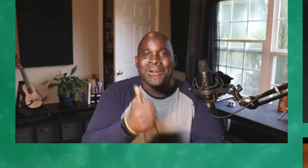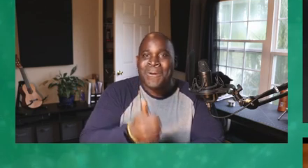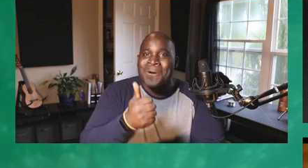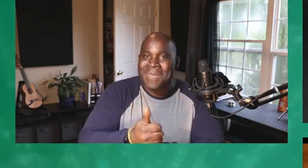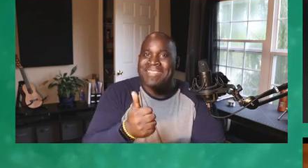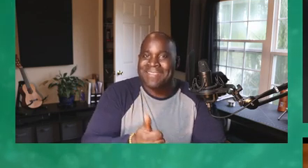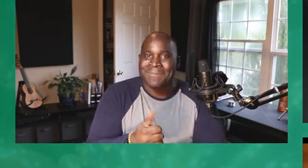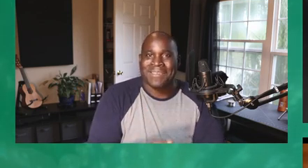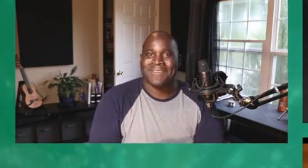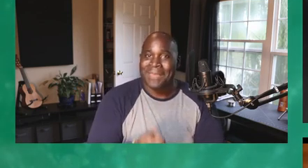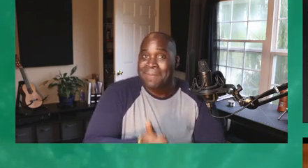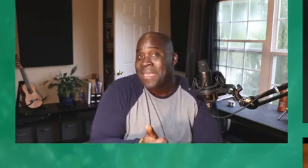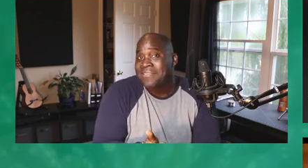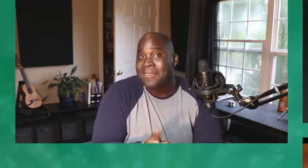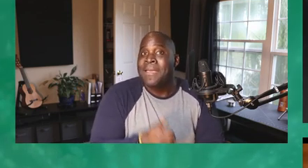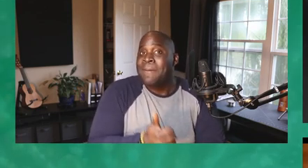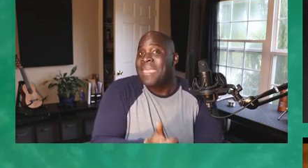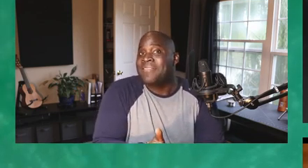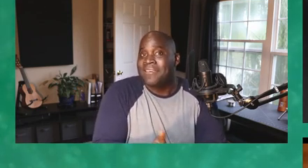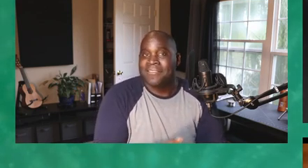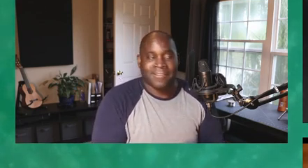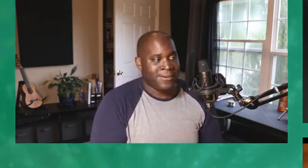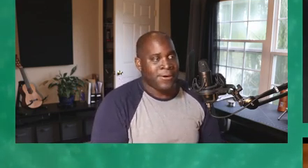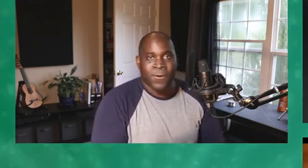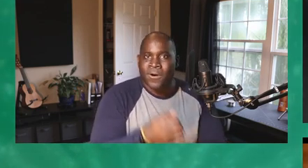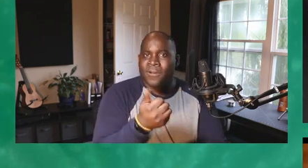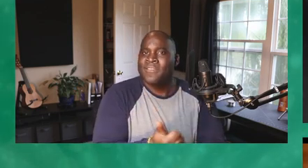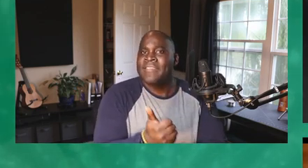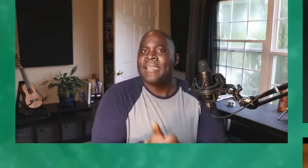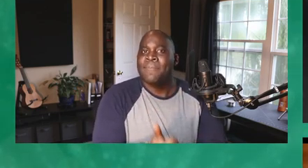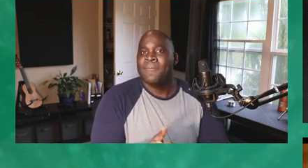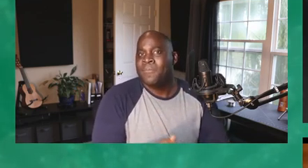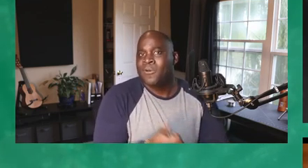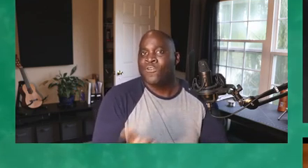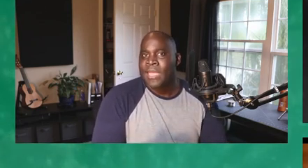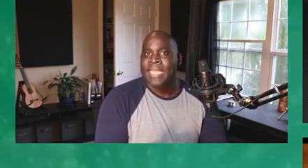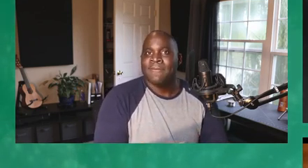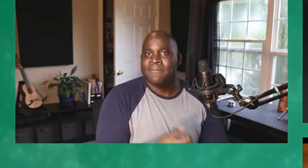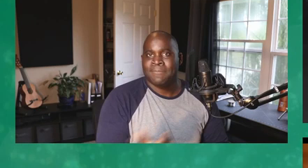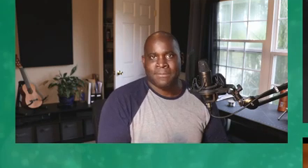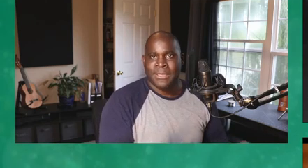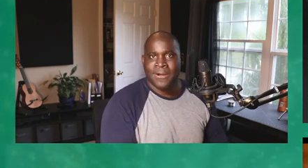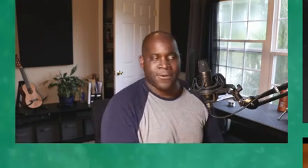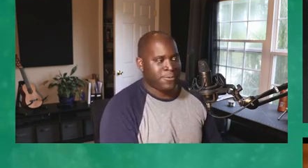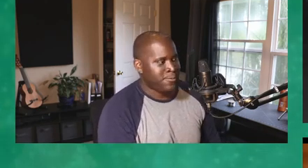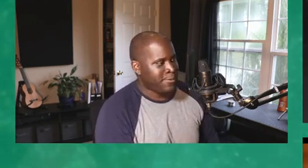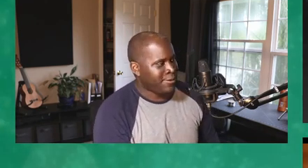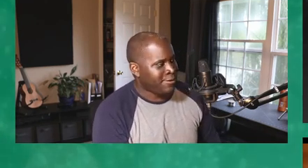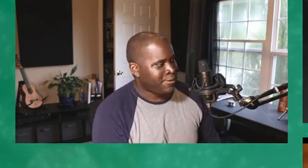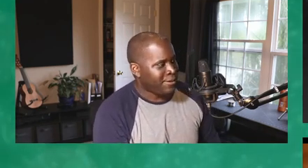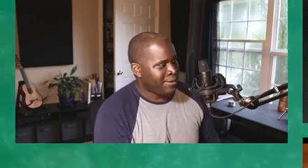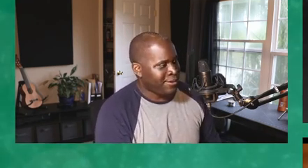I hardcore made something. So like make this or set up, create, you know,